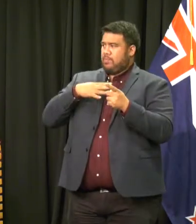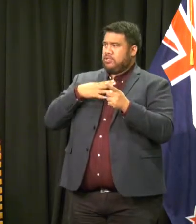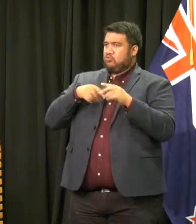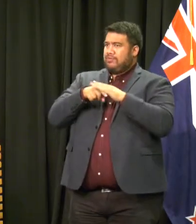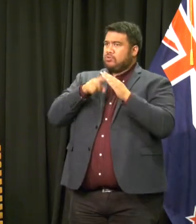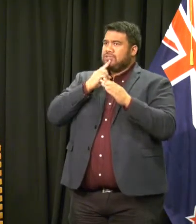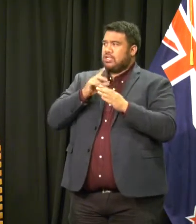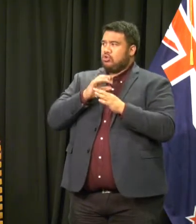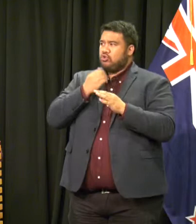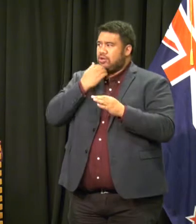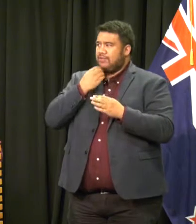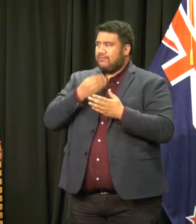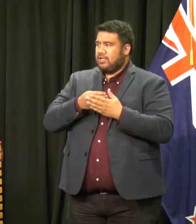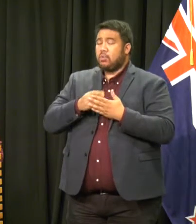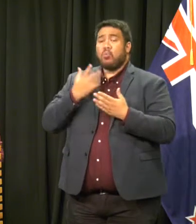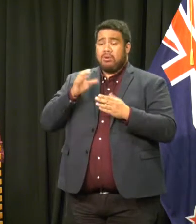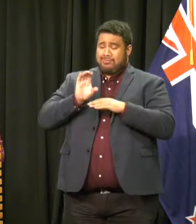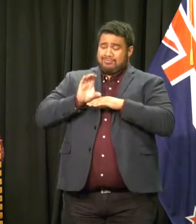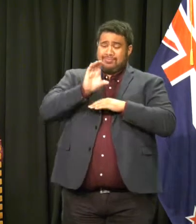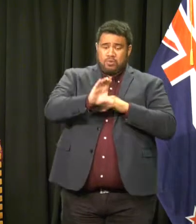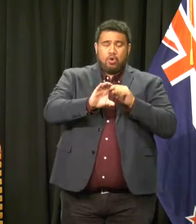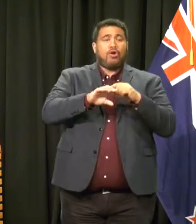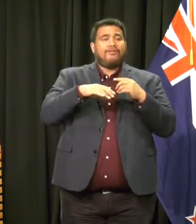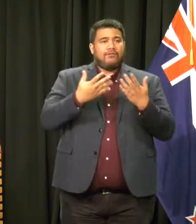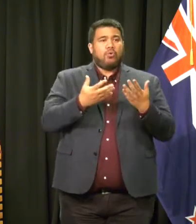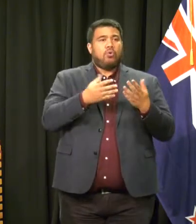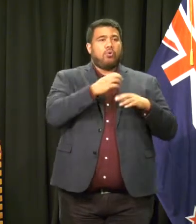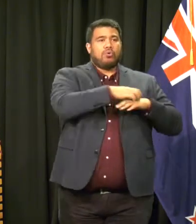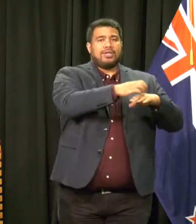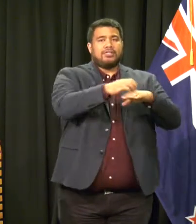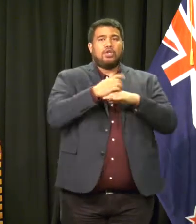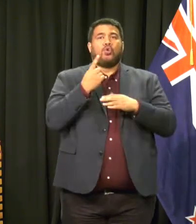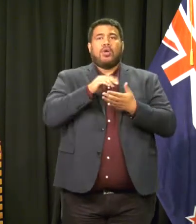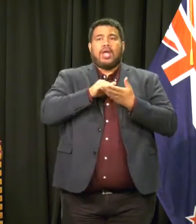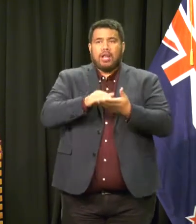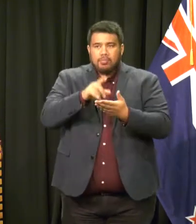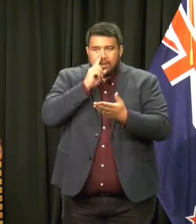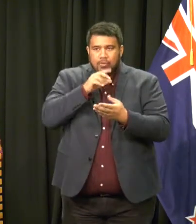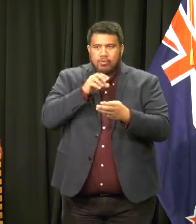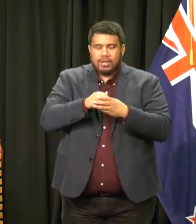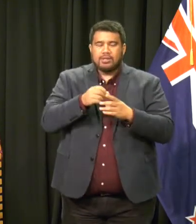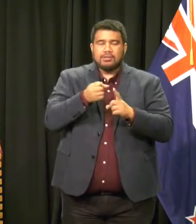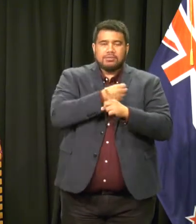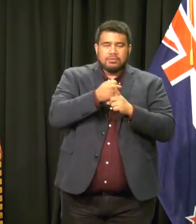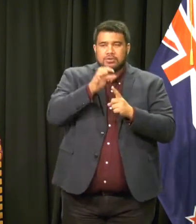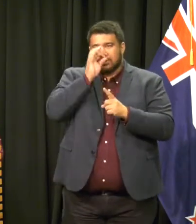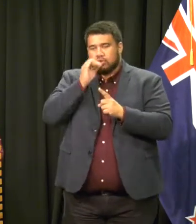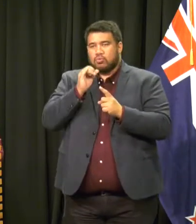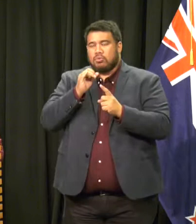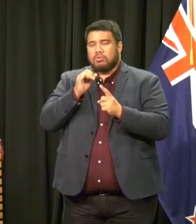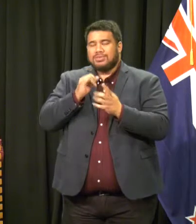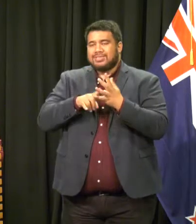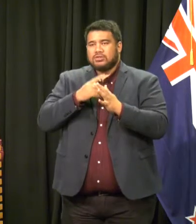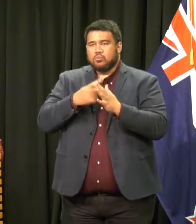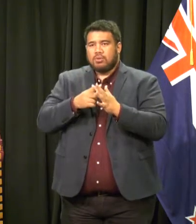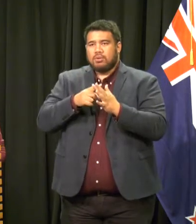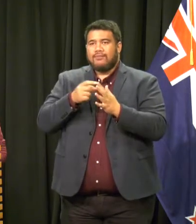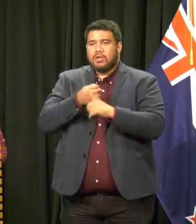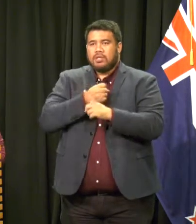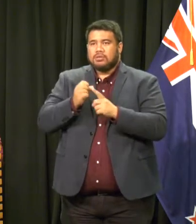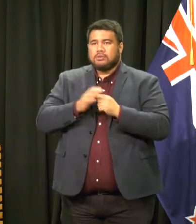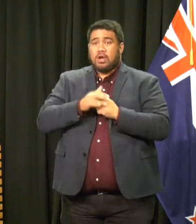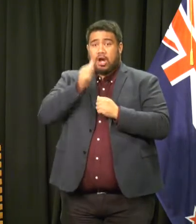of that package is for service providers, and I note that the Chief Executive of Refuge has been supportive of the